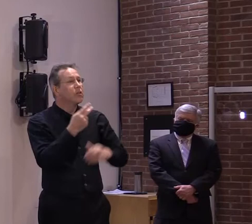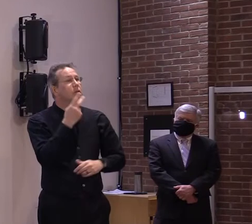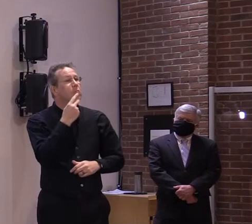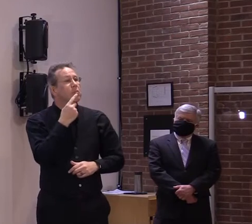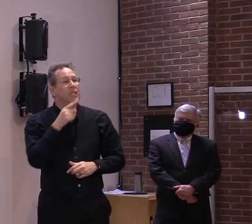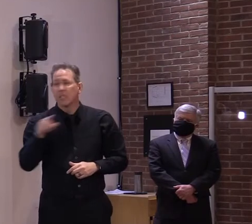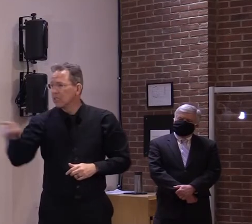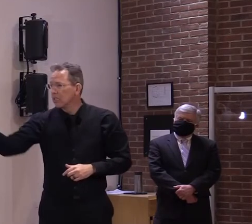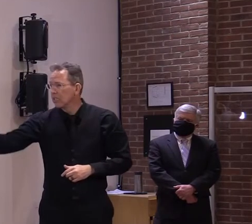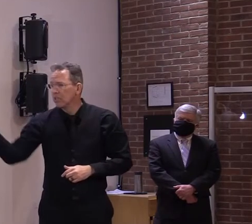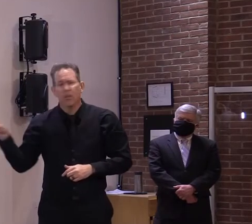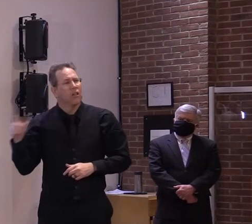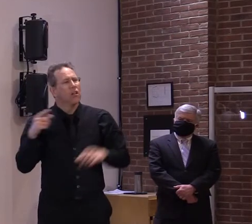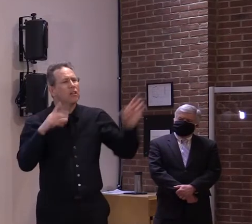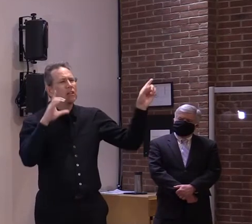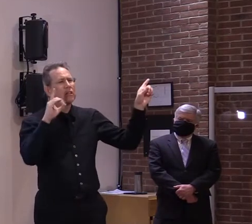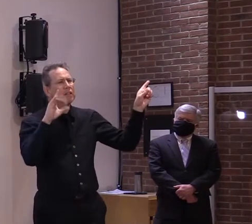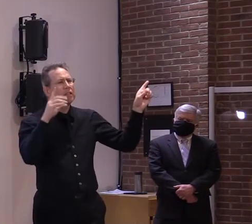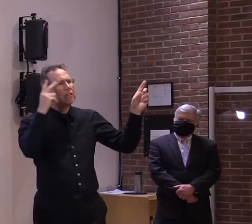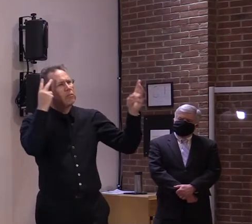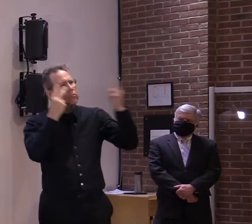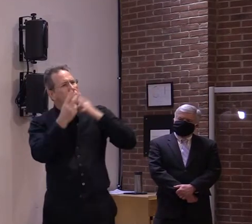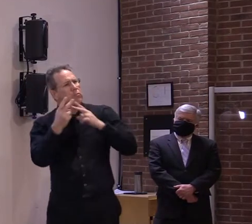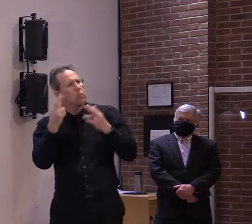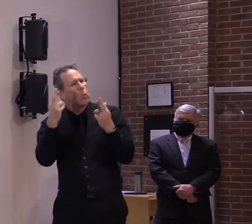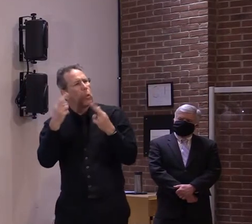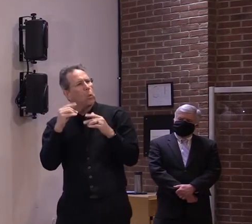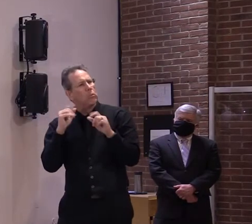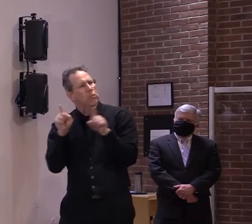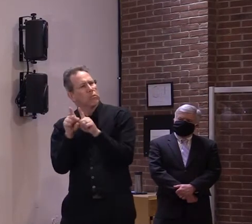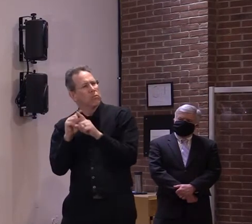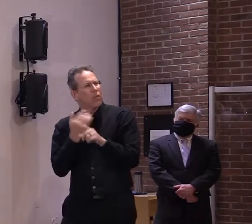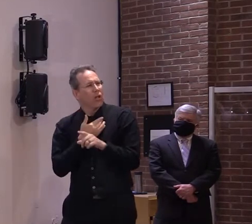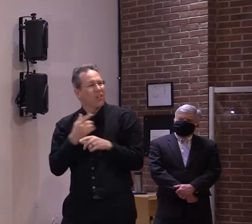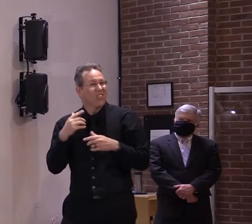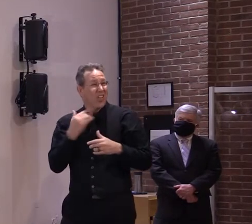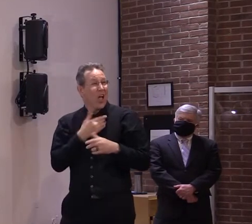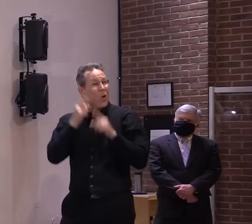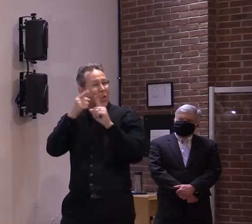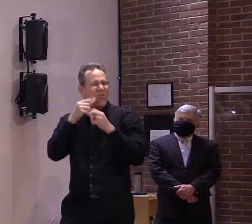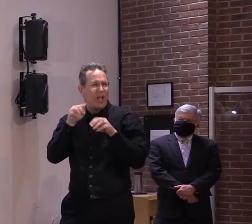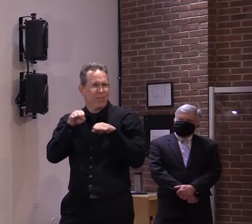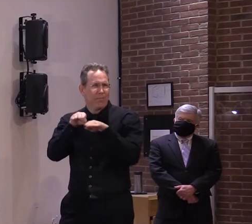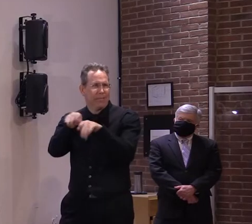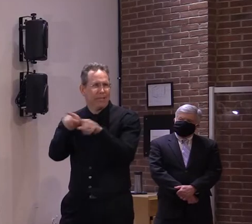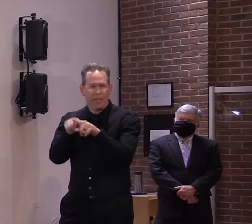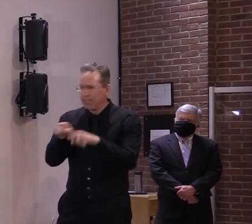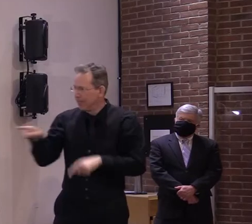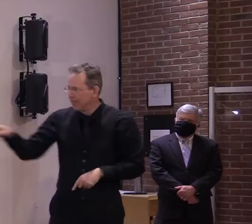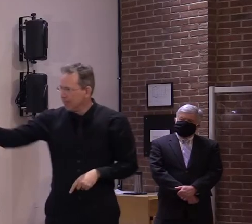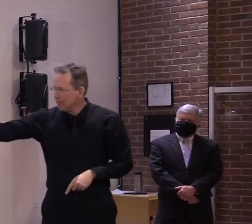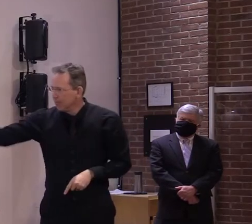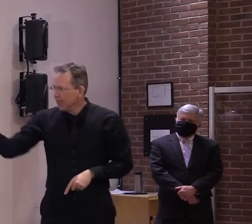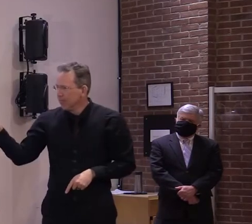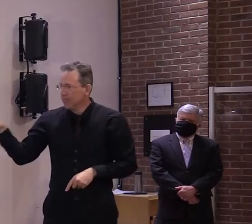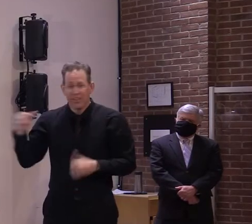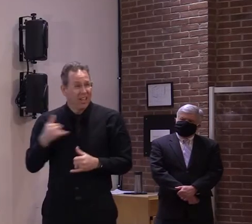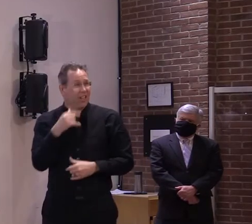notable, and I mention it because if you look at the country, we're talking 65,000 cases